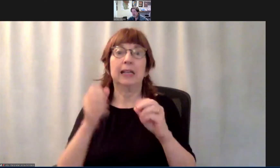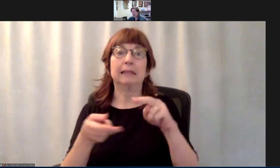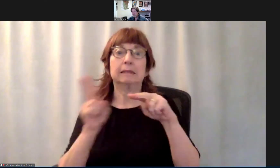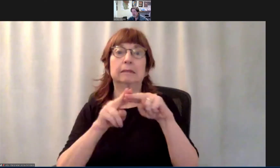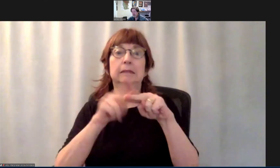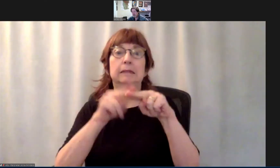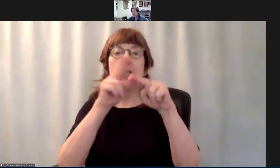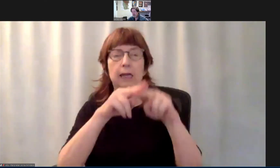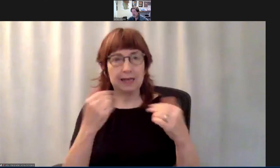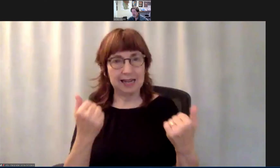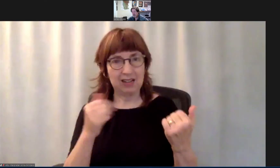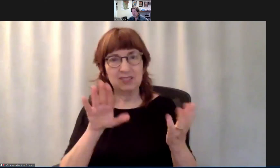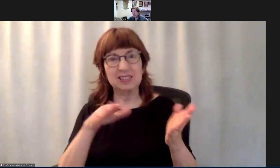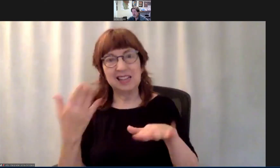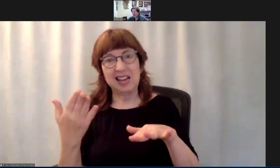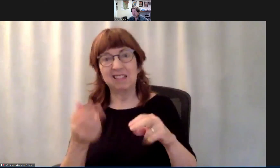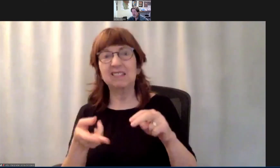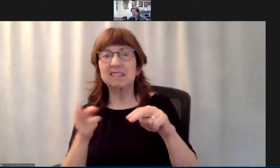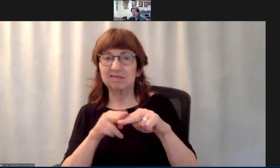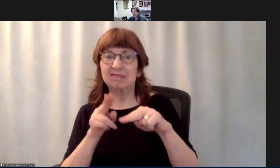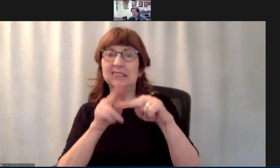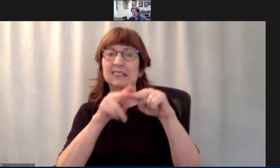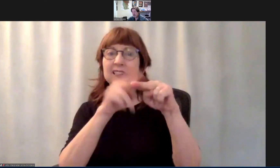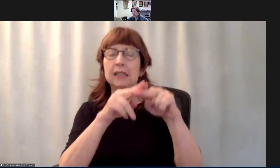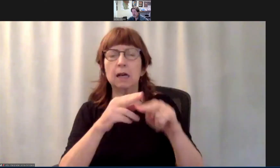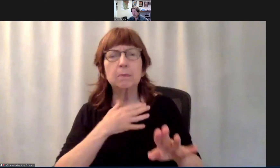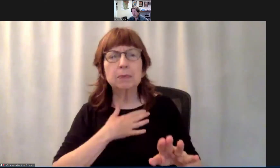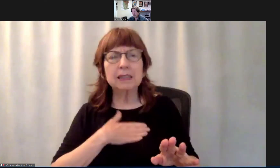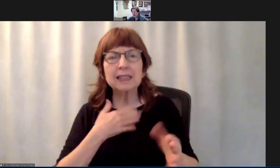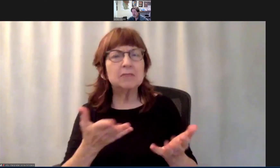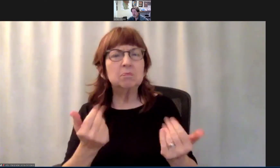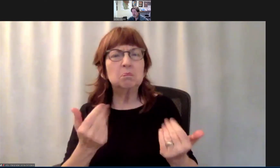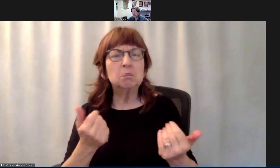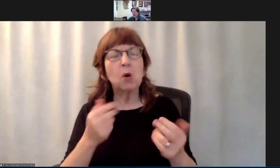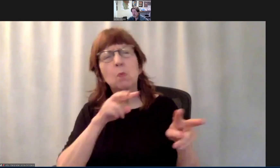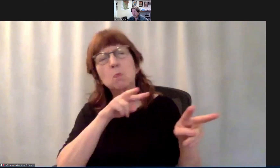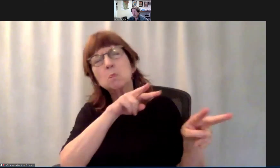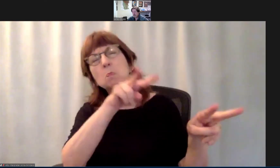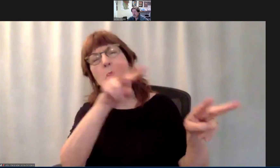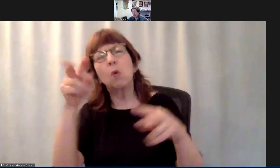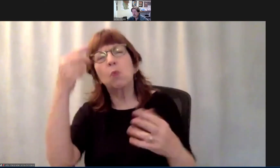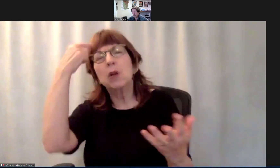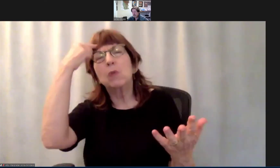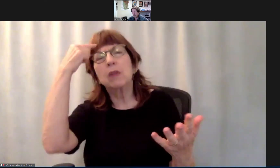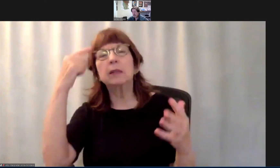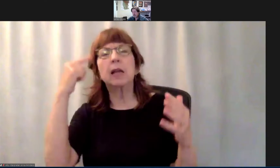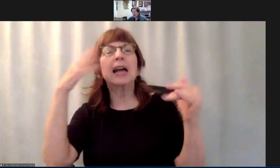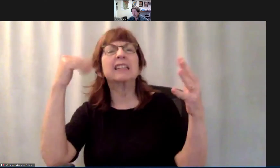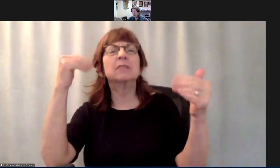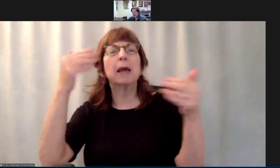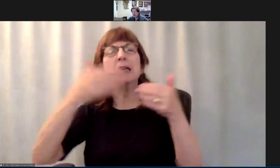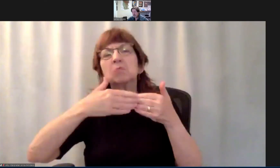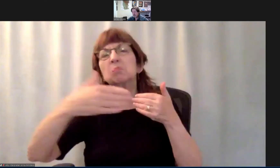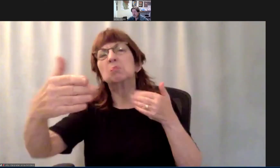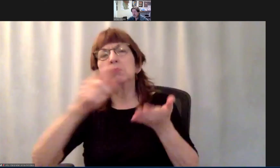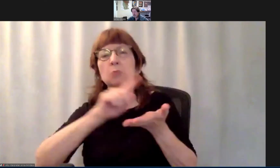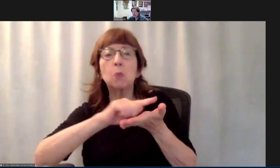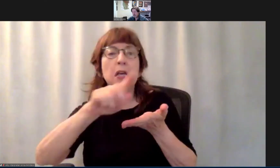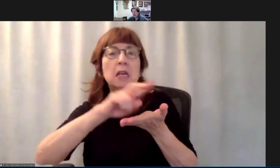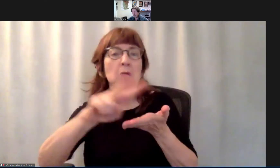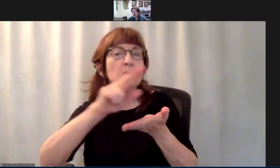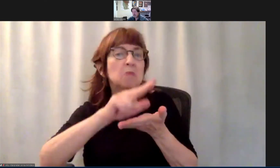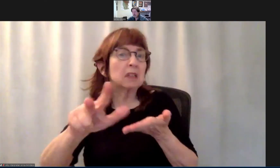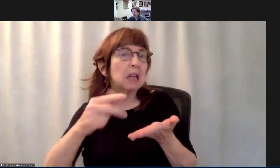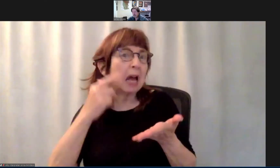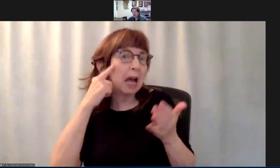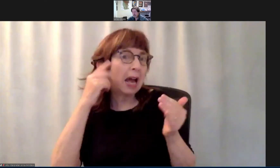in deaths. And so if you could just give an overview of what people might be able to expect in the coming weeks, I would anticipate